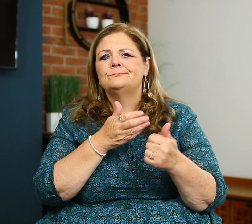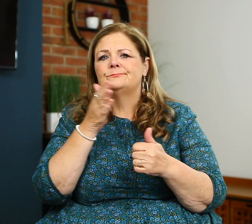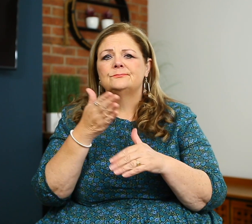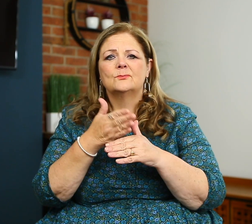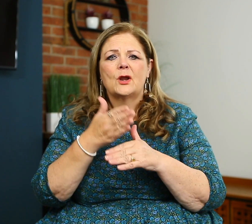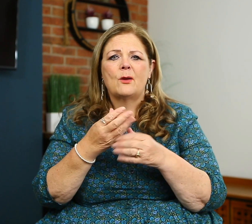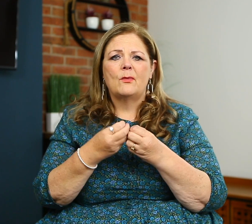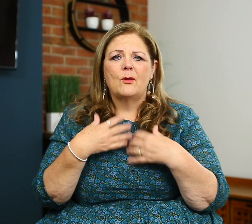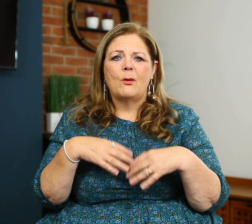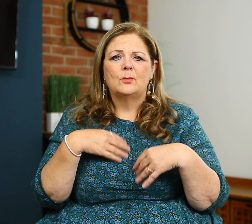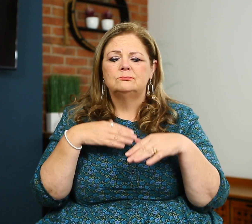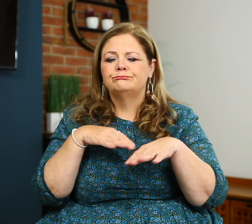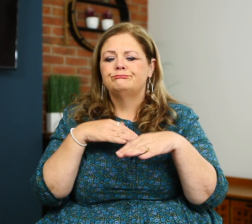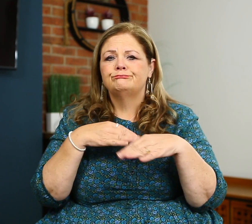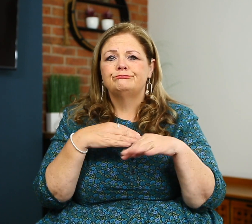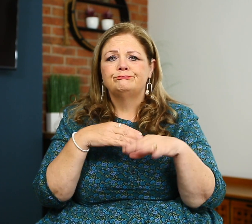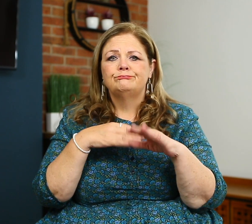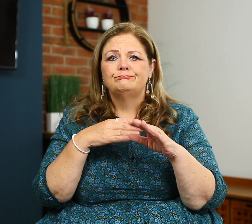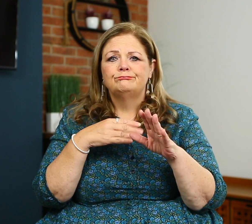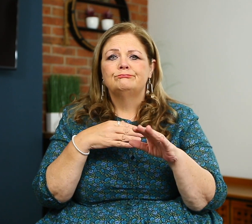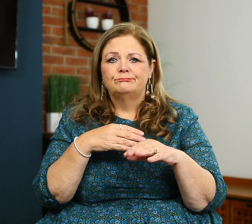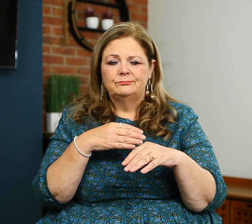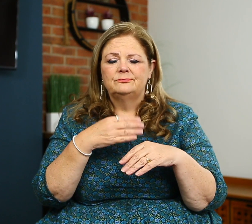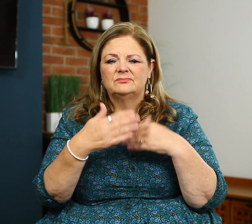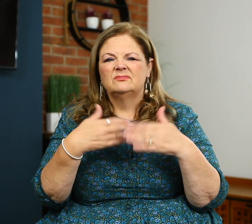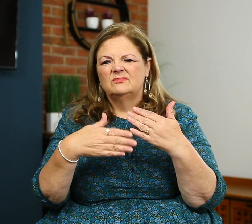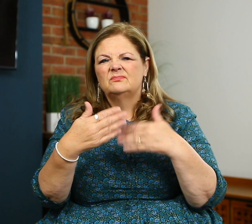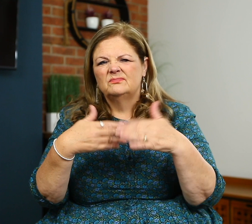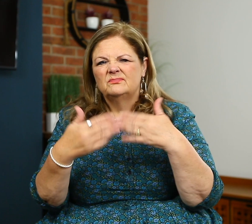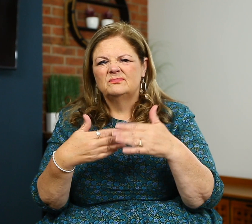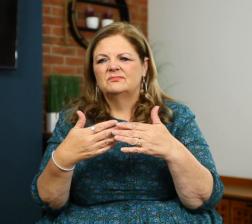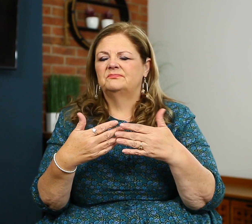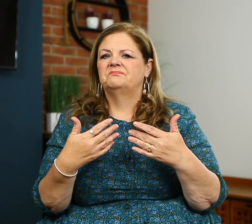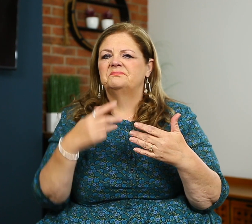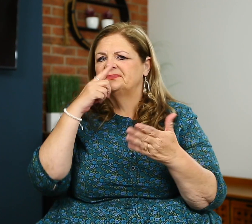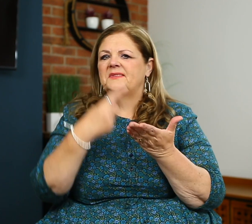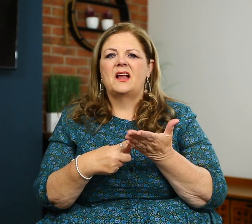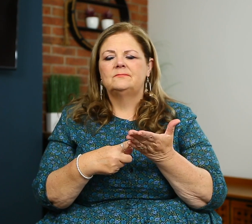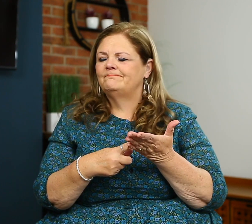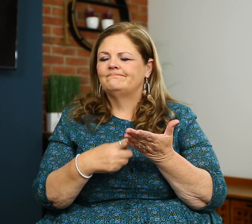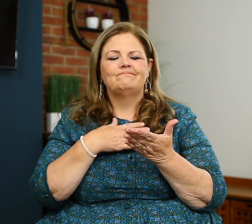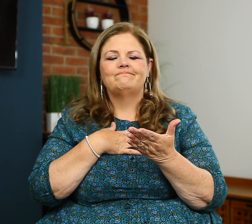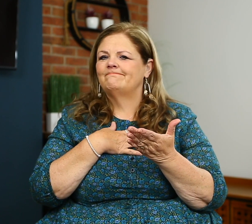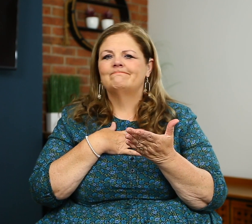clothes, but I just knew deep down it wasn't the right job for